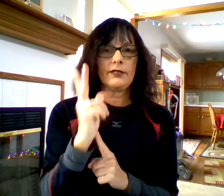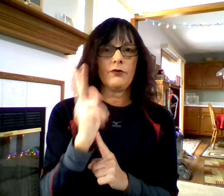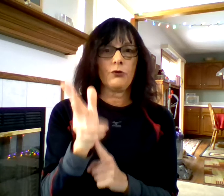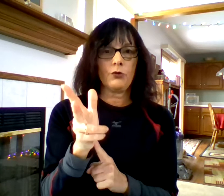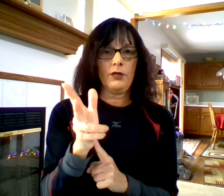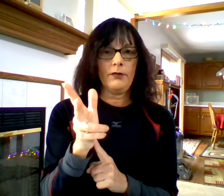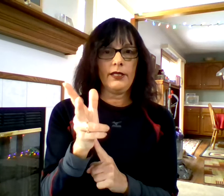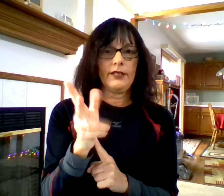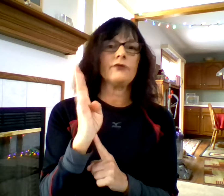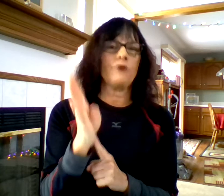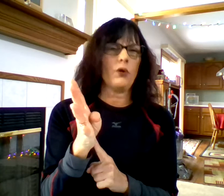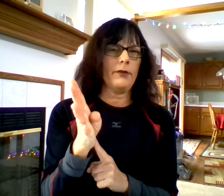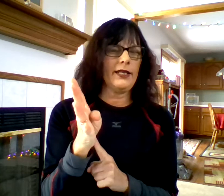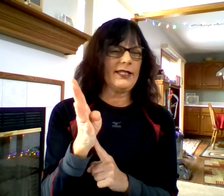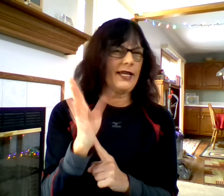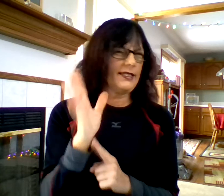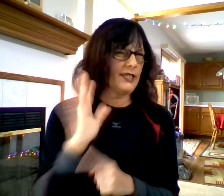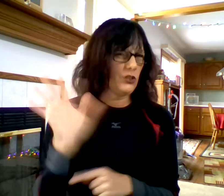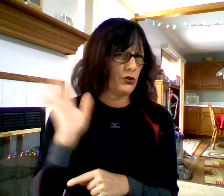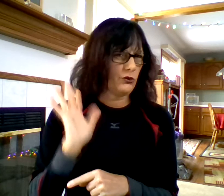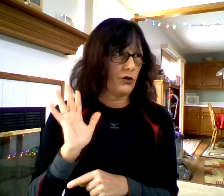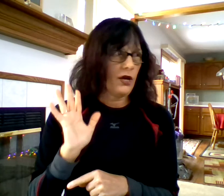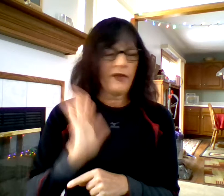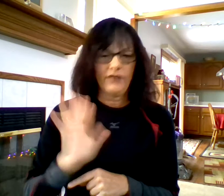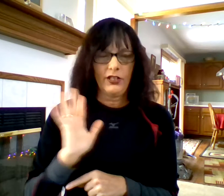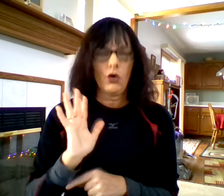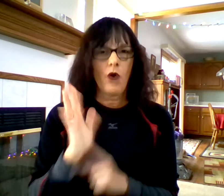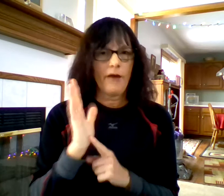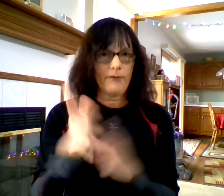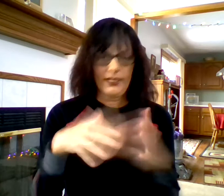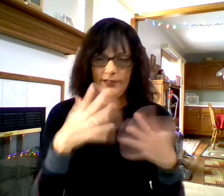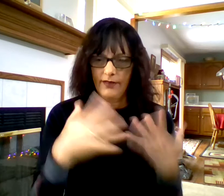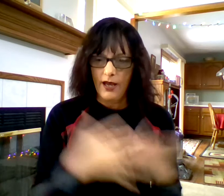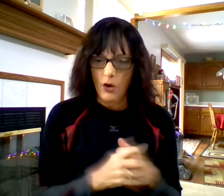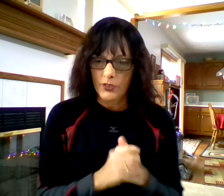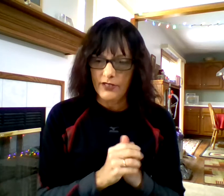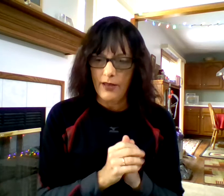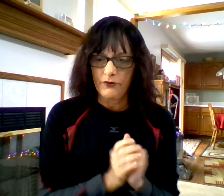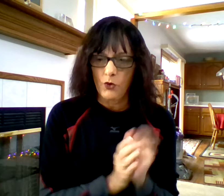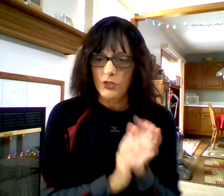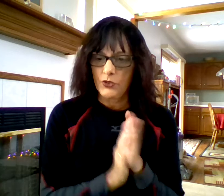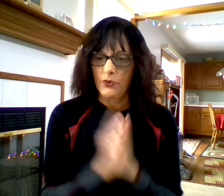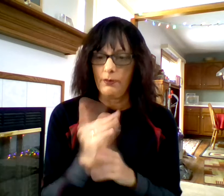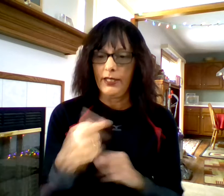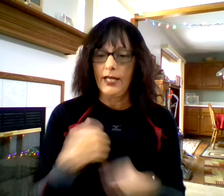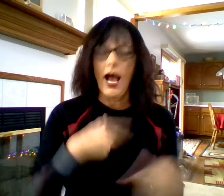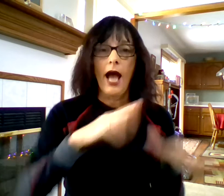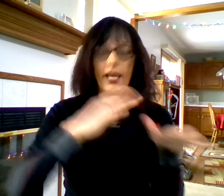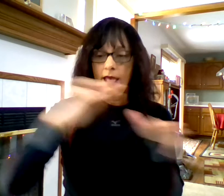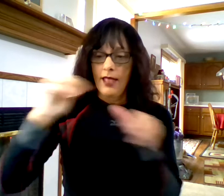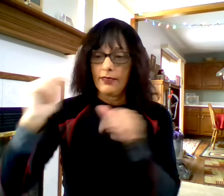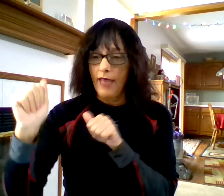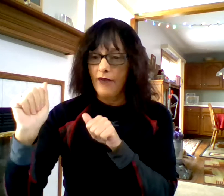minutes, 3 minutes, 4 minutes. I had sent you a video on minutes and that, hours and that before. So the minute I